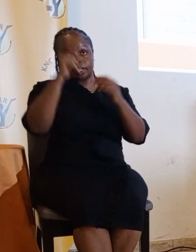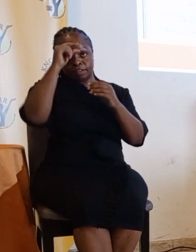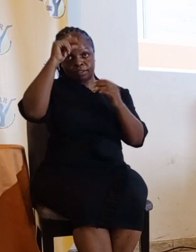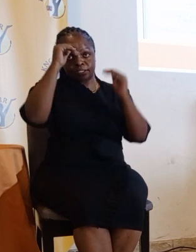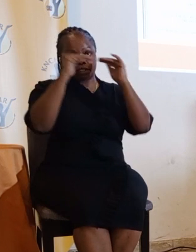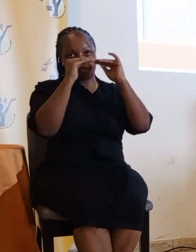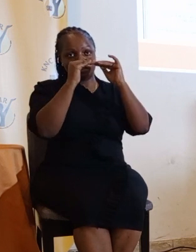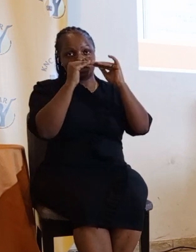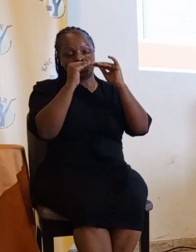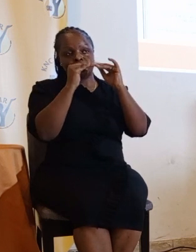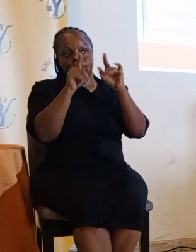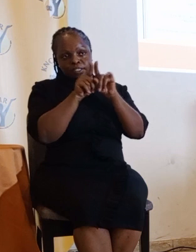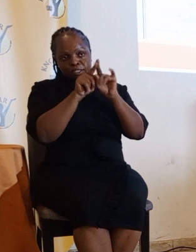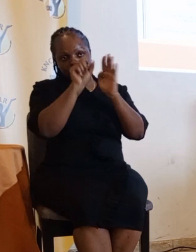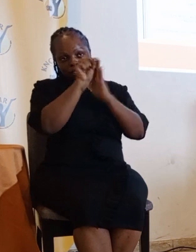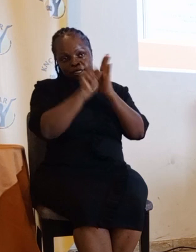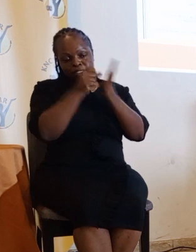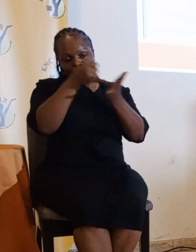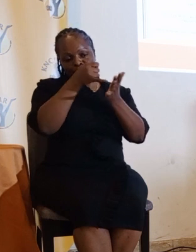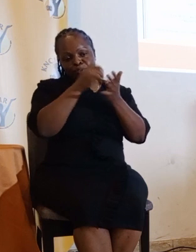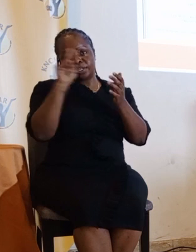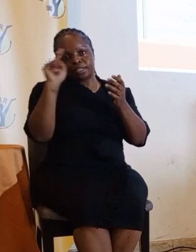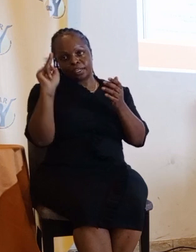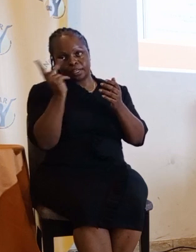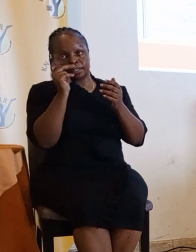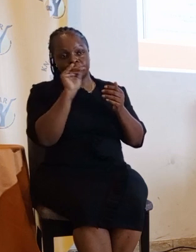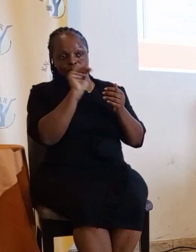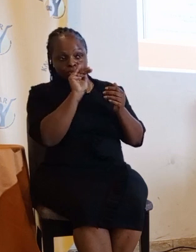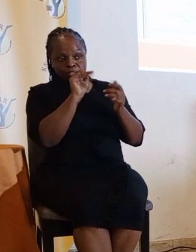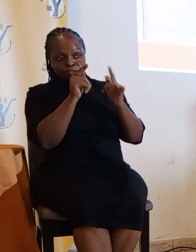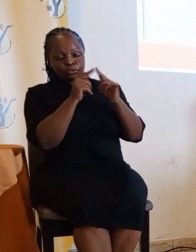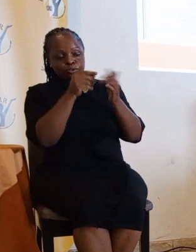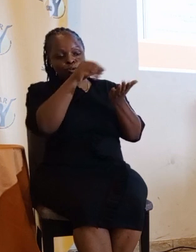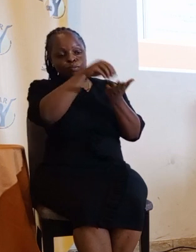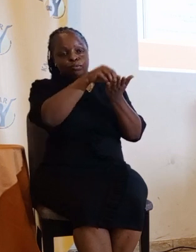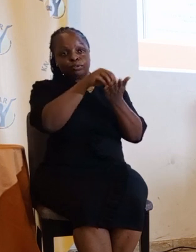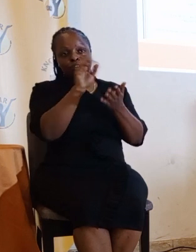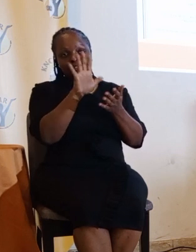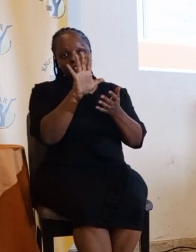levels. States, including Kenya, were asked to allocate at least